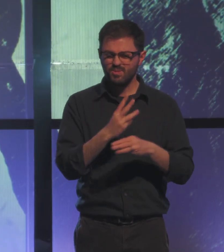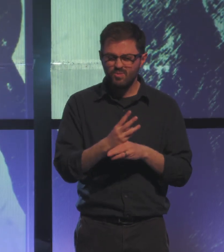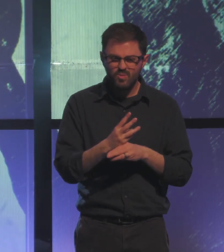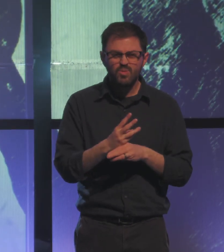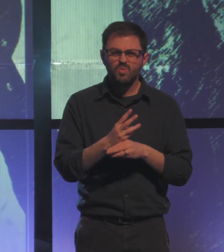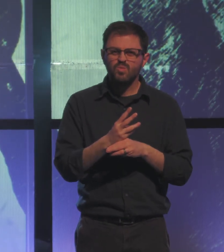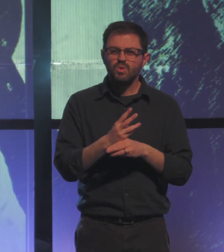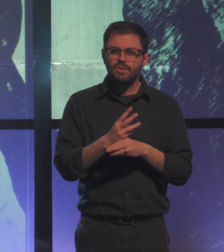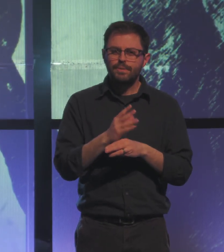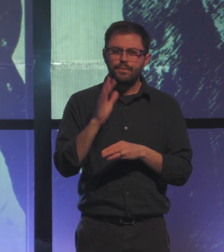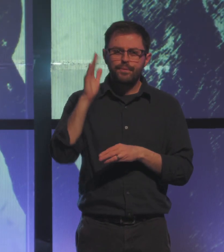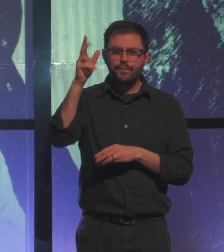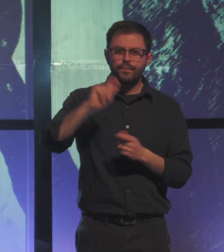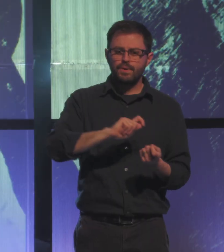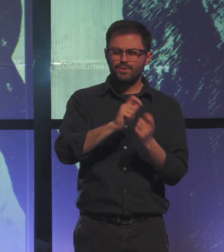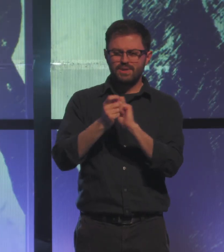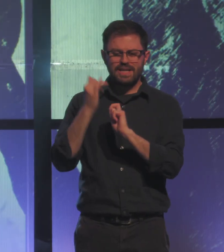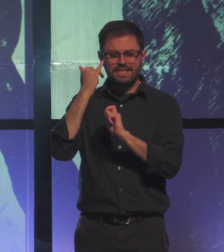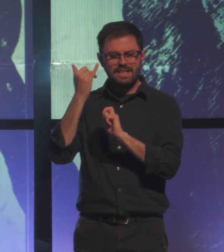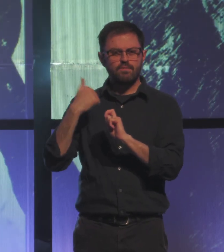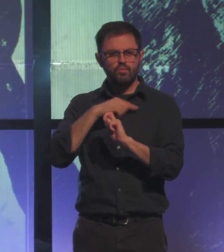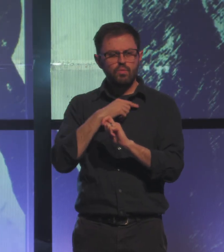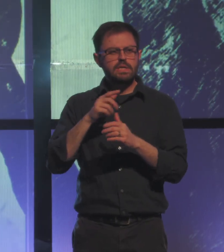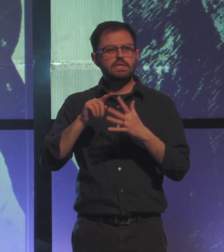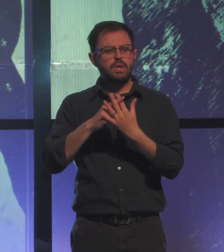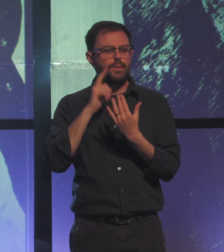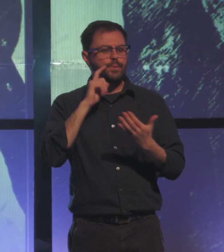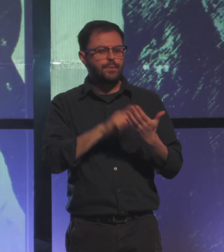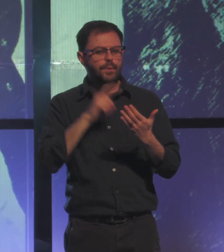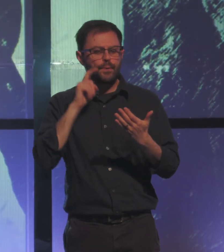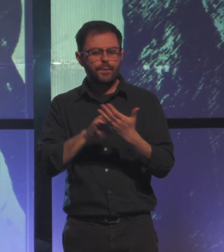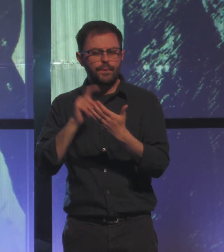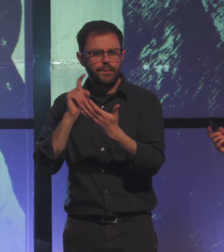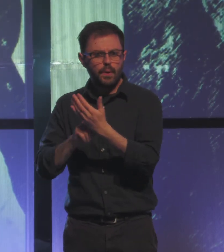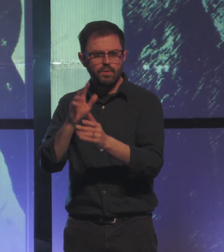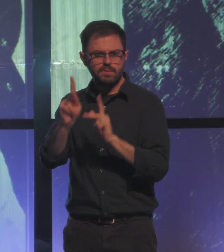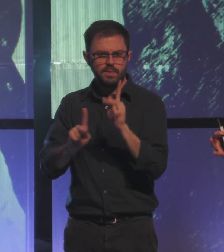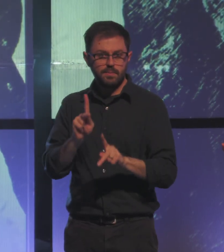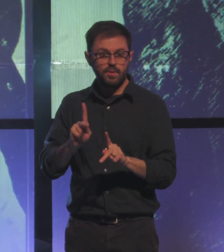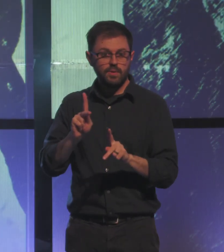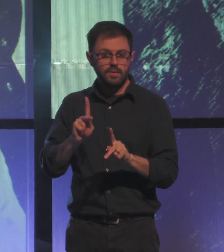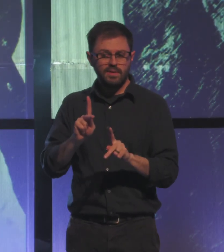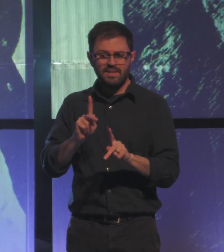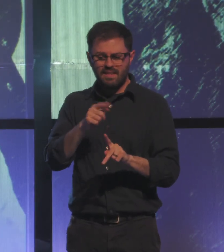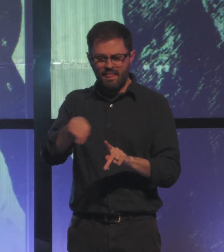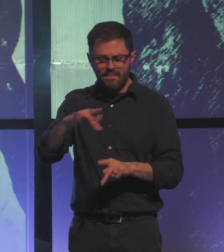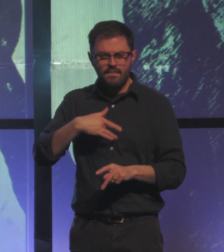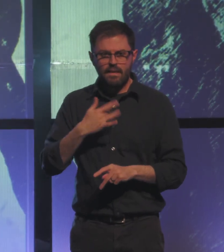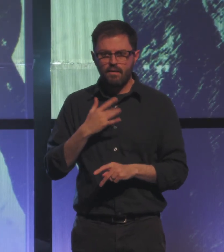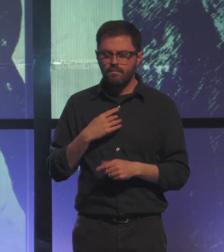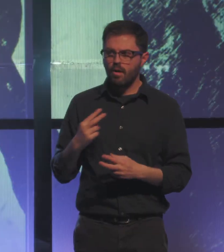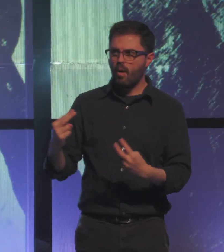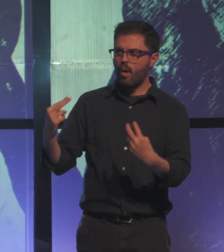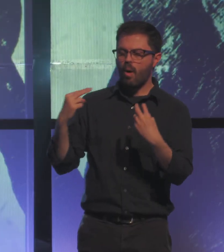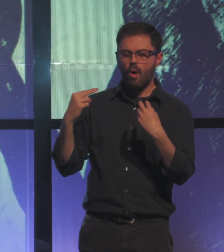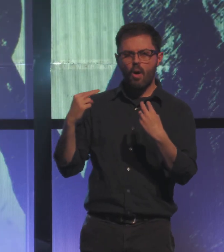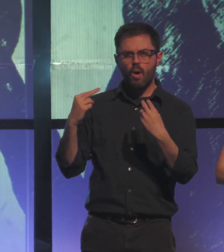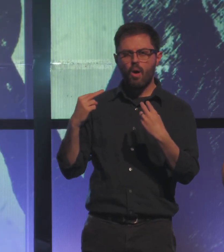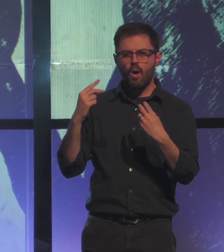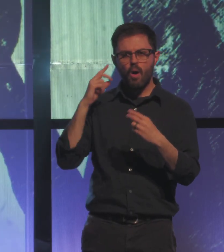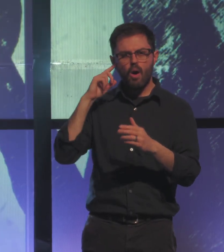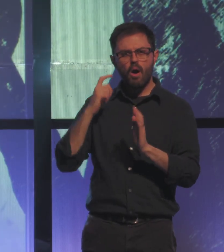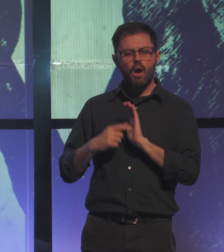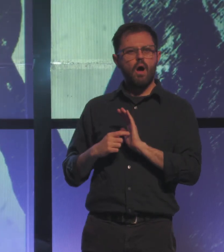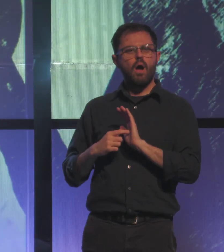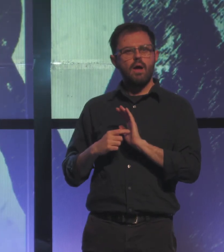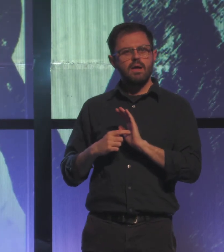whenever invisibility is interrupted. When people feel seen, it changes things. Maybe not in an instant moment,